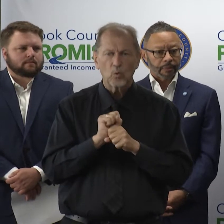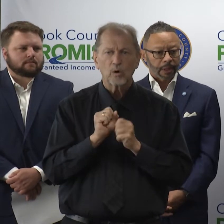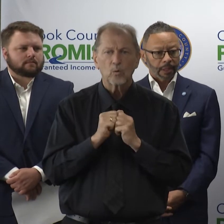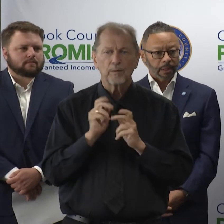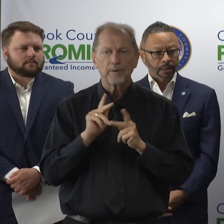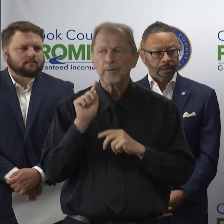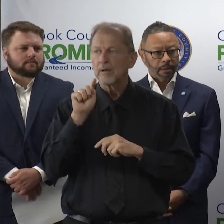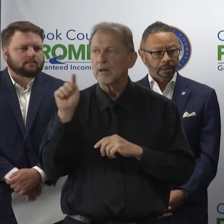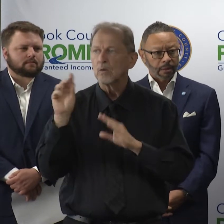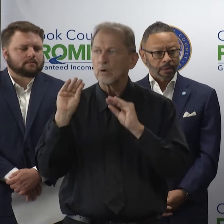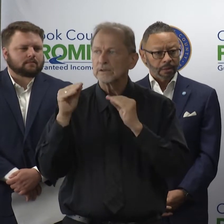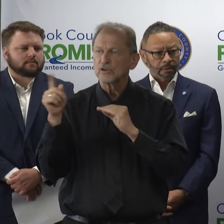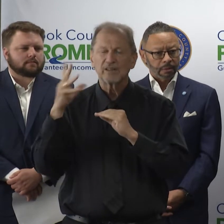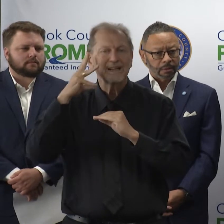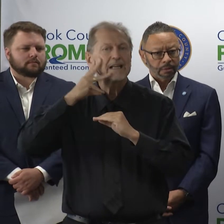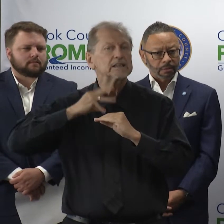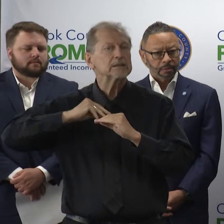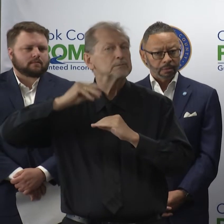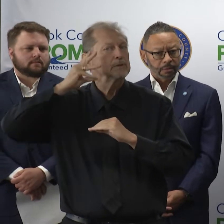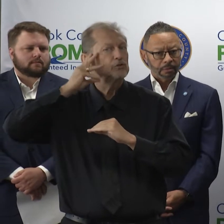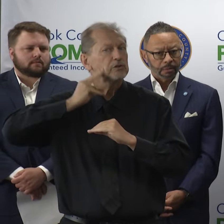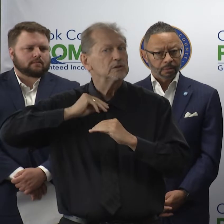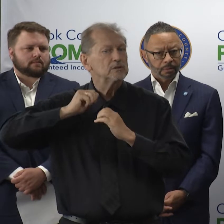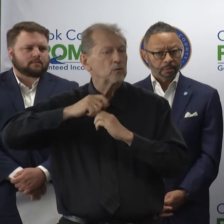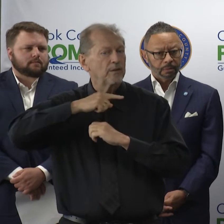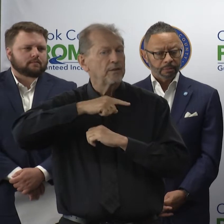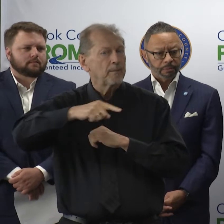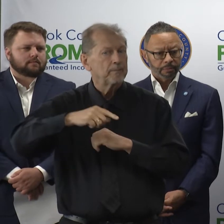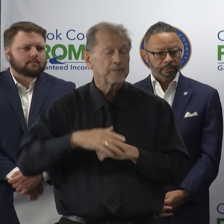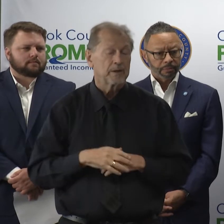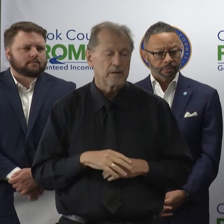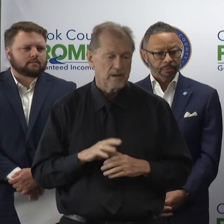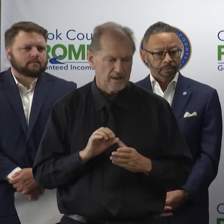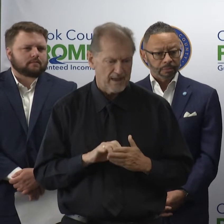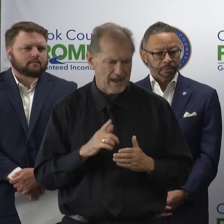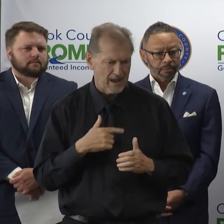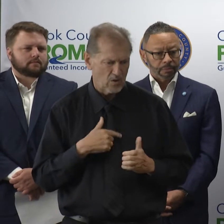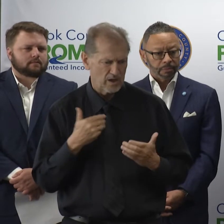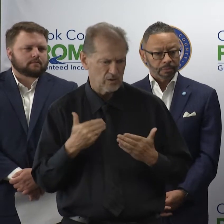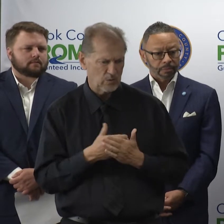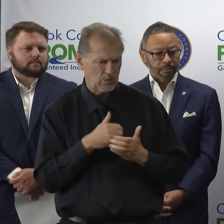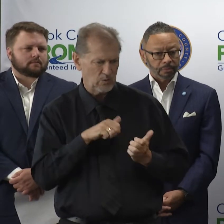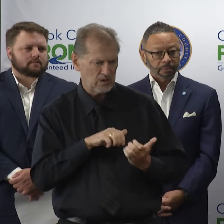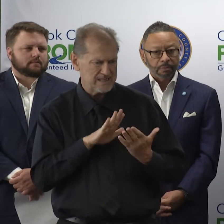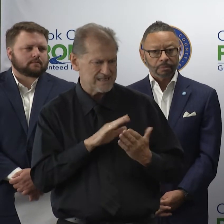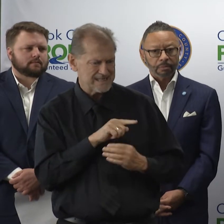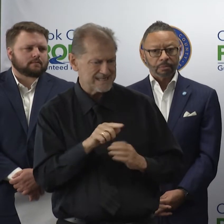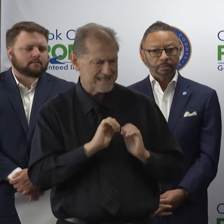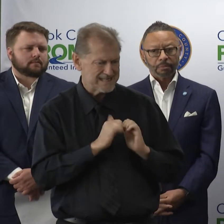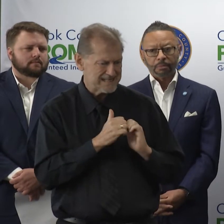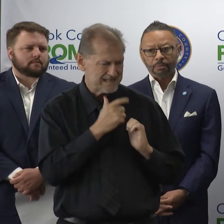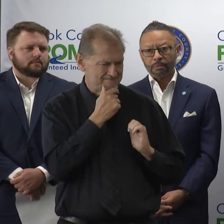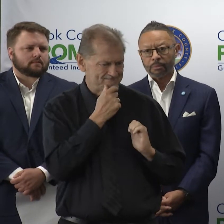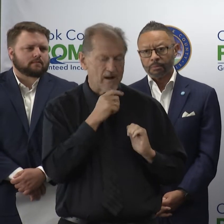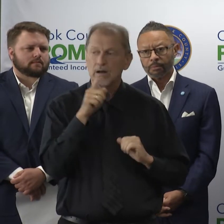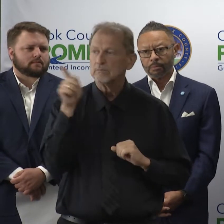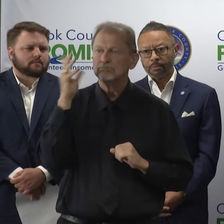experienced organizations whenever you're tackling any ambitious and innovative project like this Promise Pilot. In